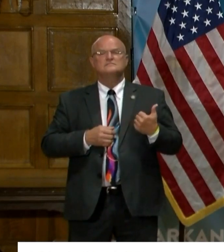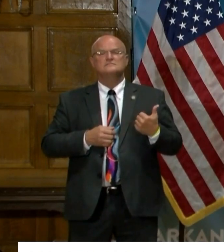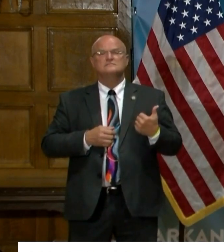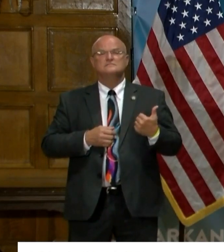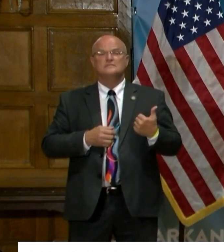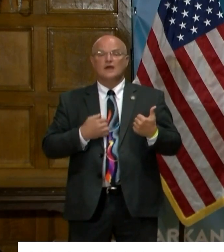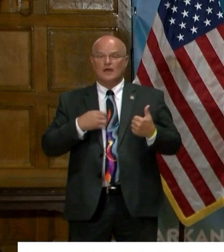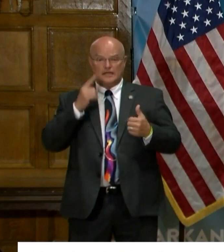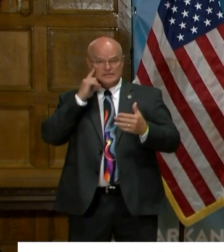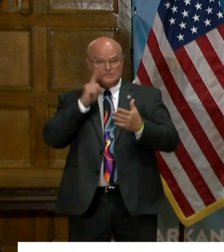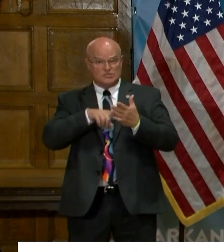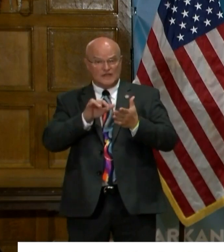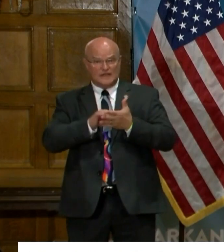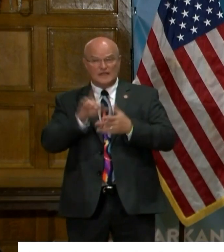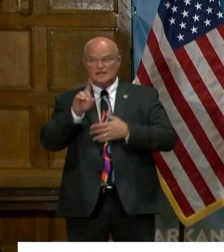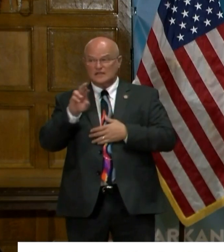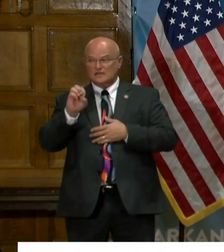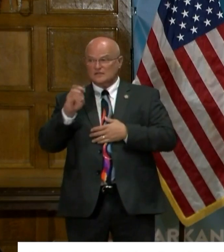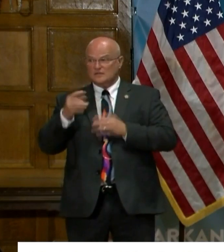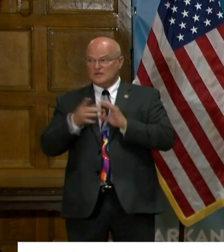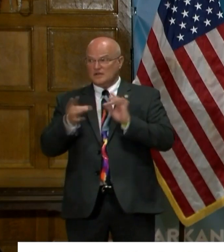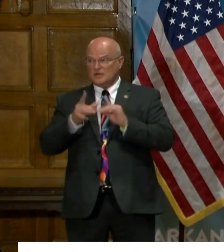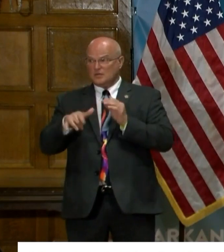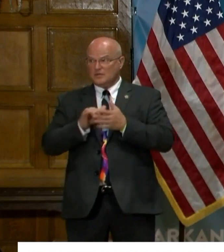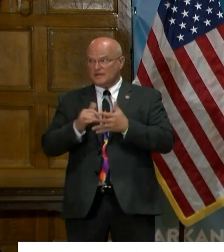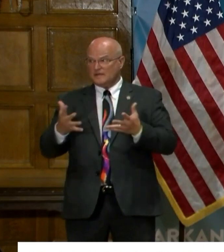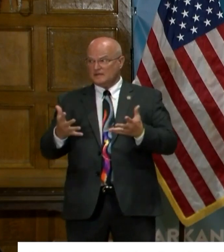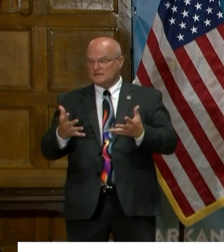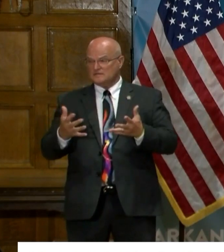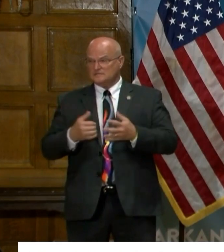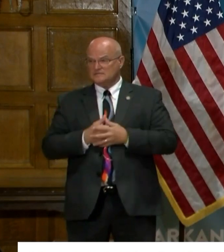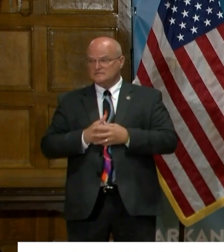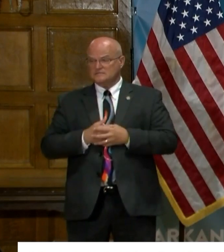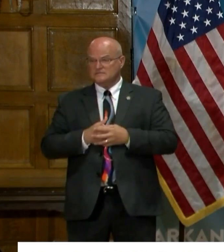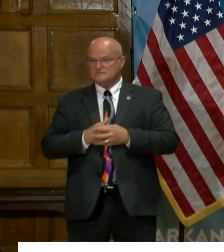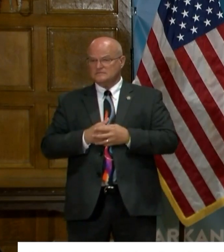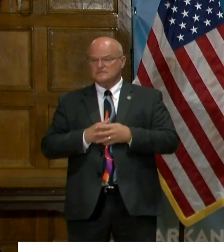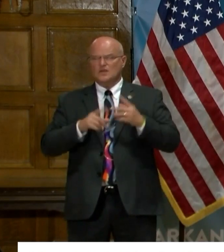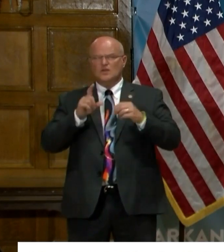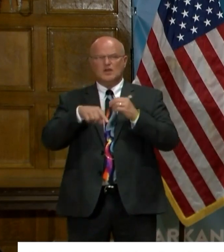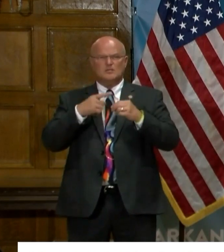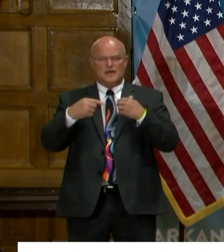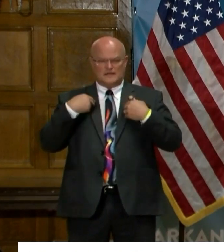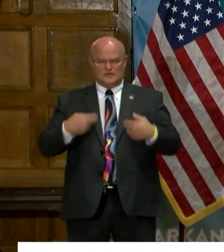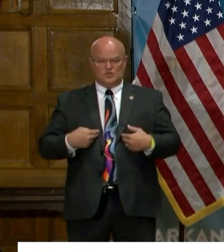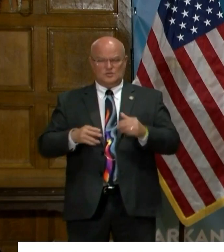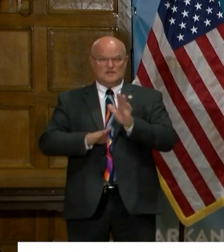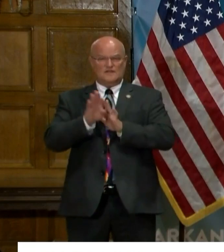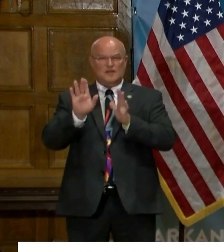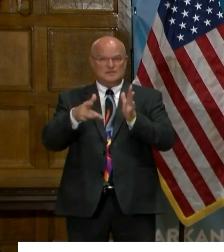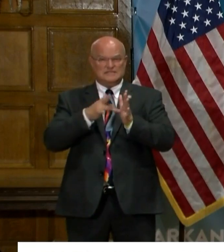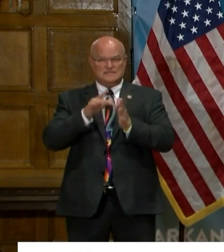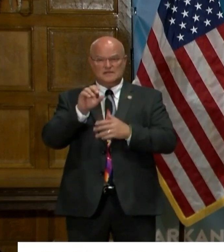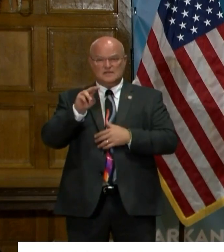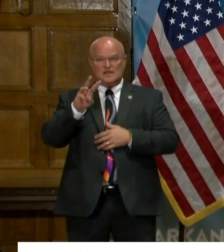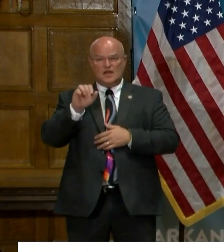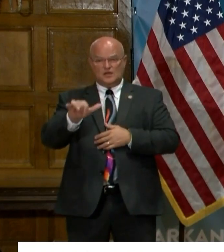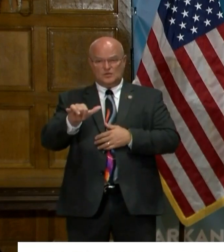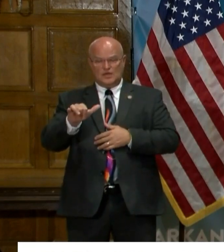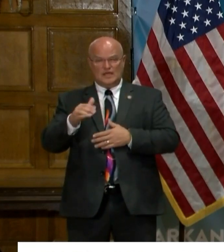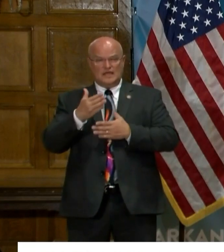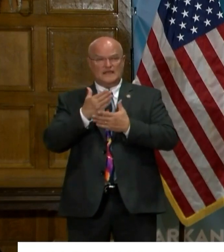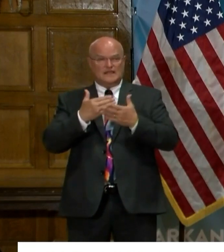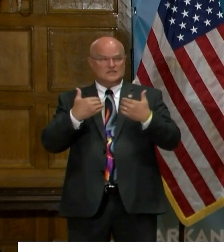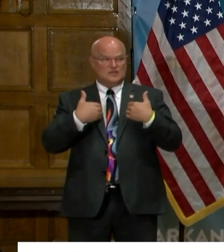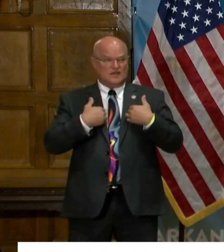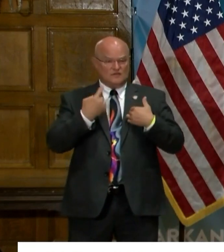We can look into that, but Dr. Smith, did you have a comment on that? Did you hear that? The questions about the Human Development Center in Conway, that